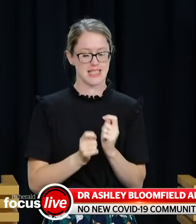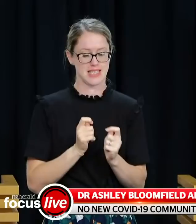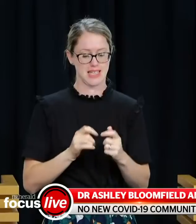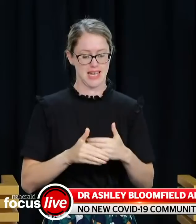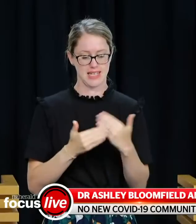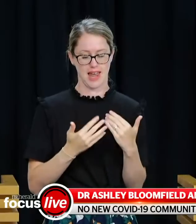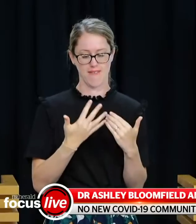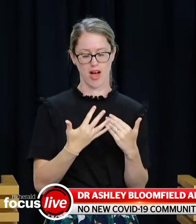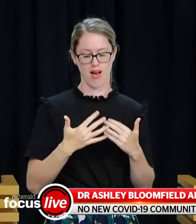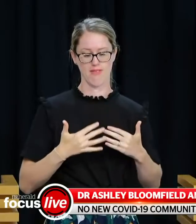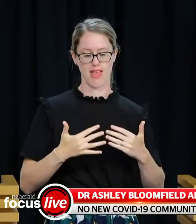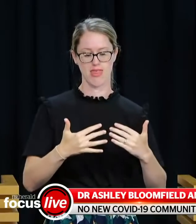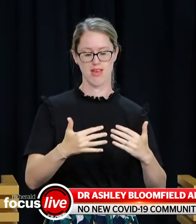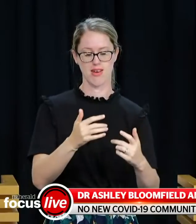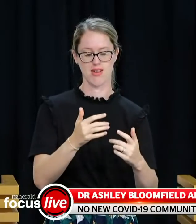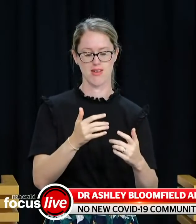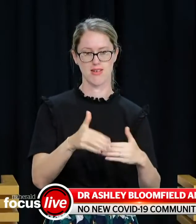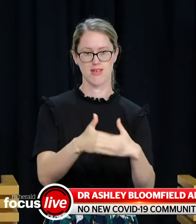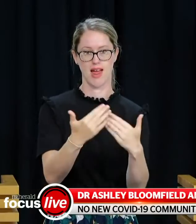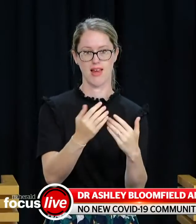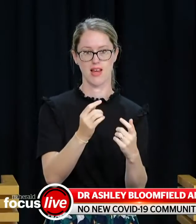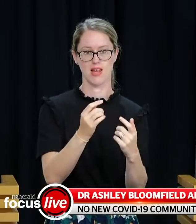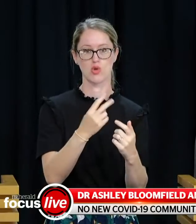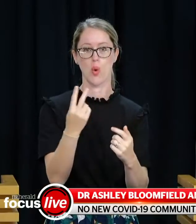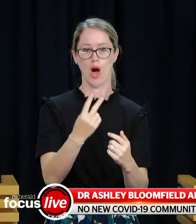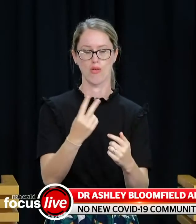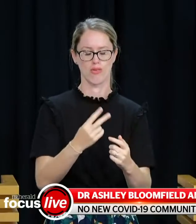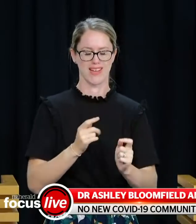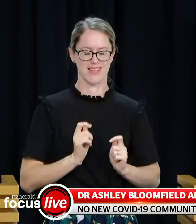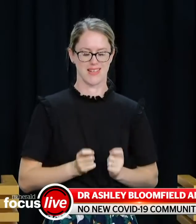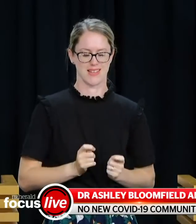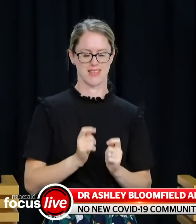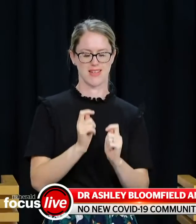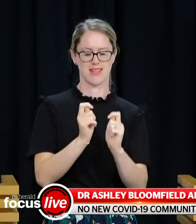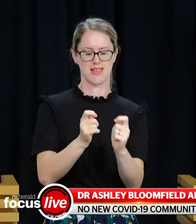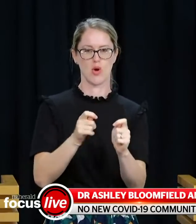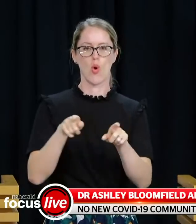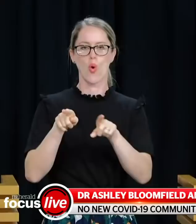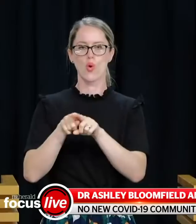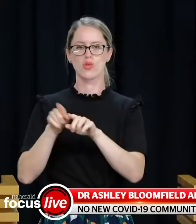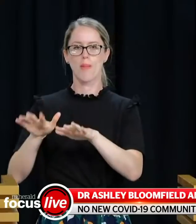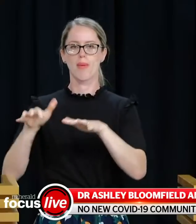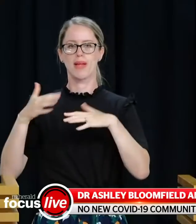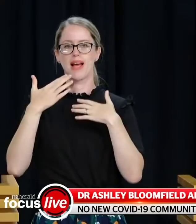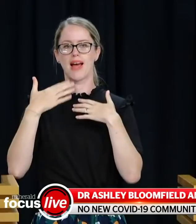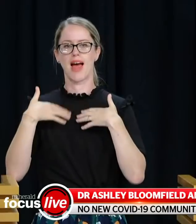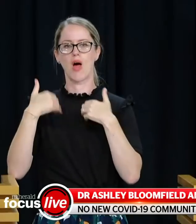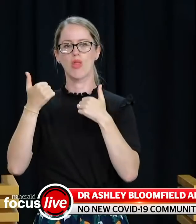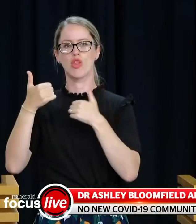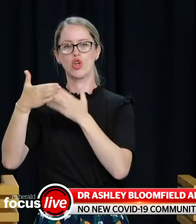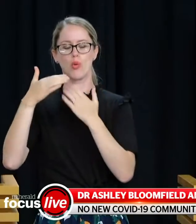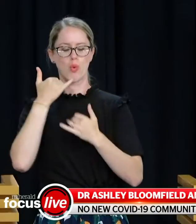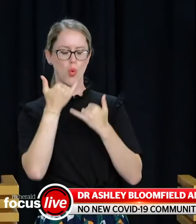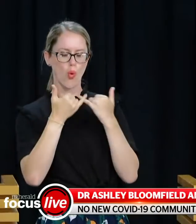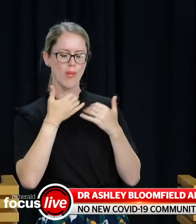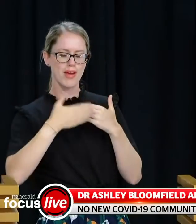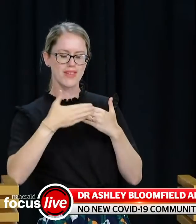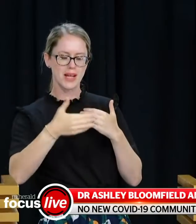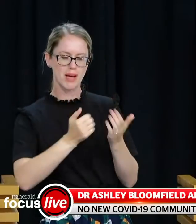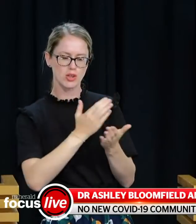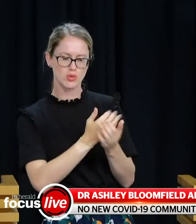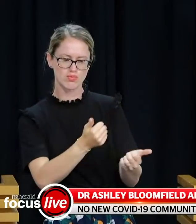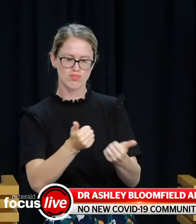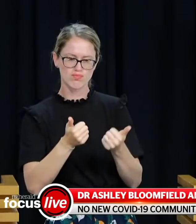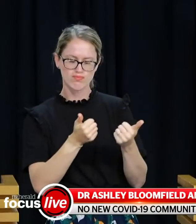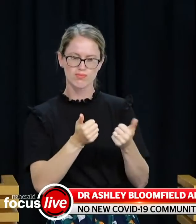day 5 and then day 12, and they will receive daily follow-up from our public health units and others. Our